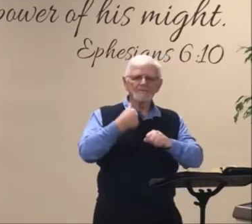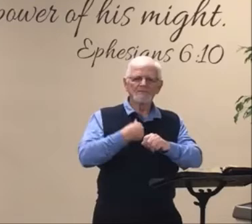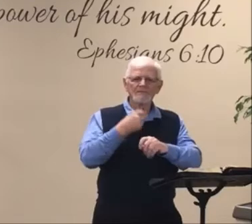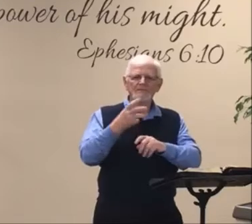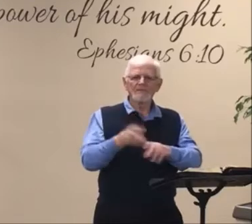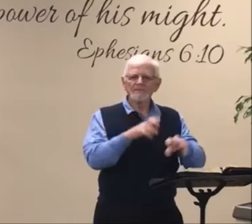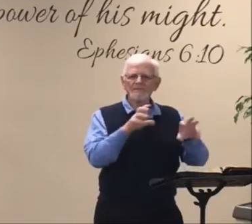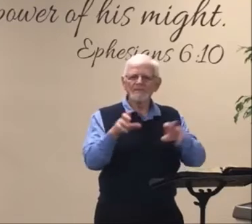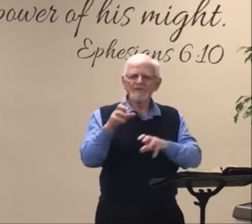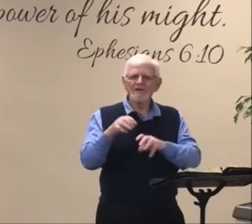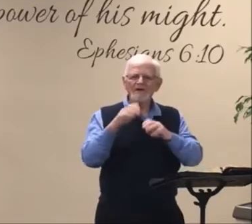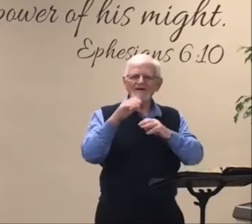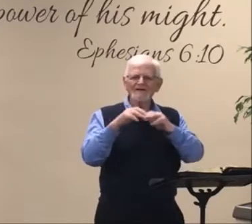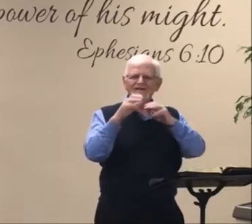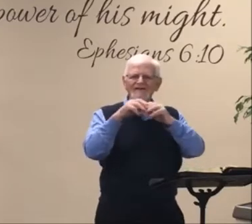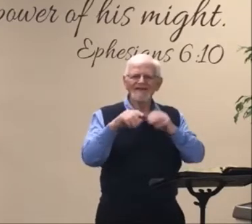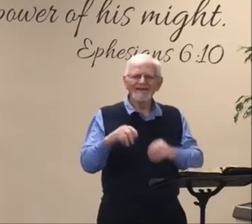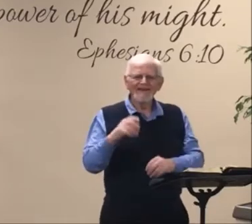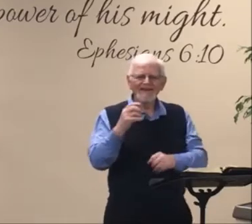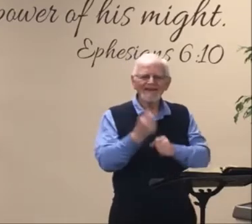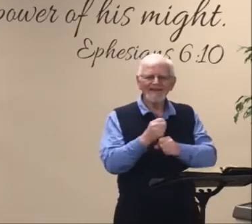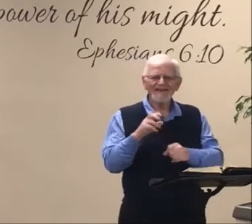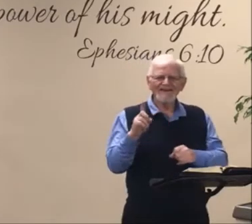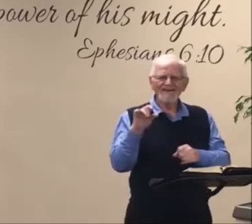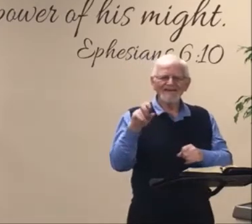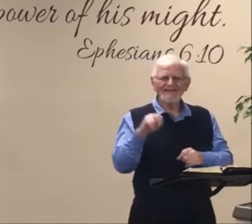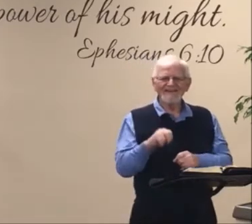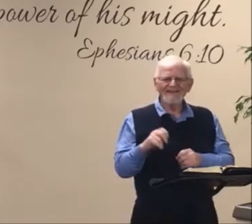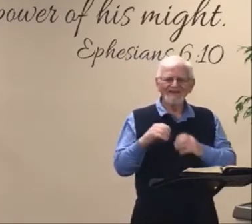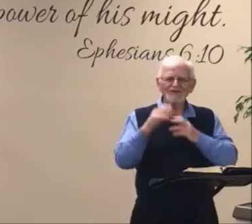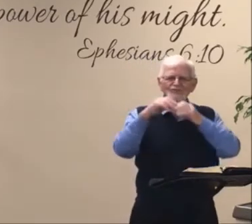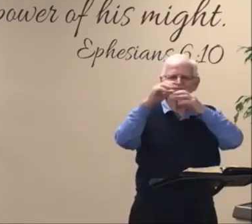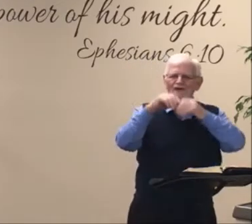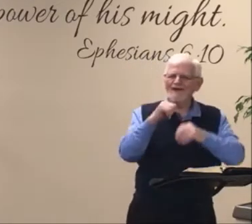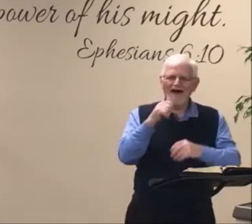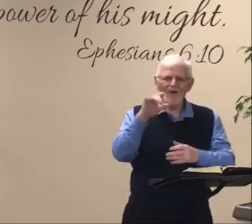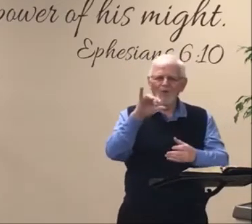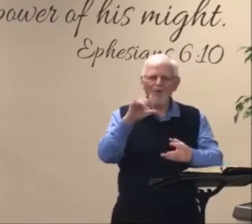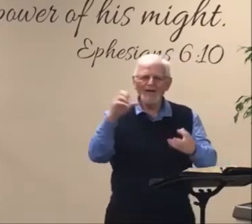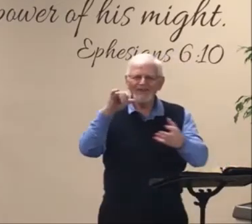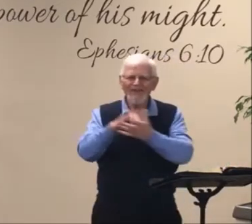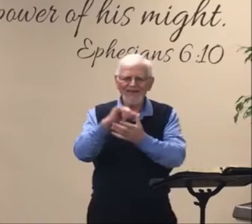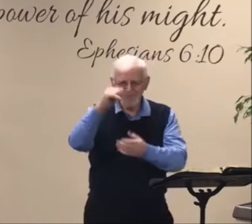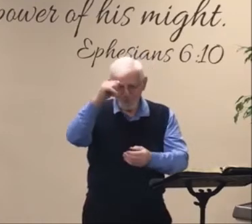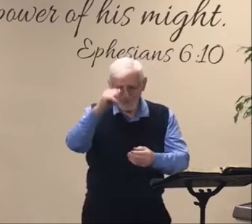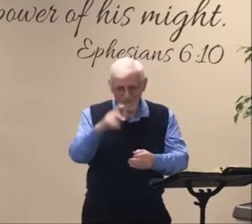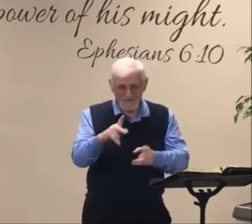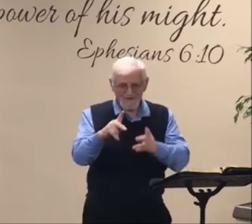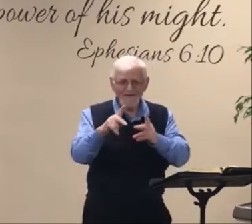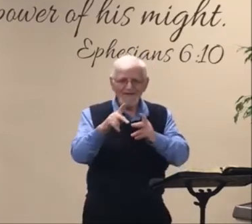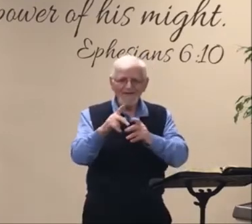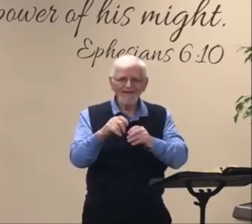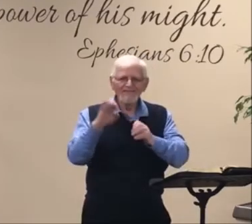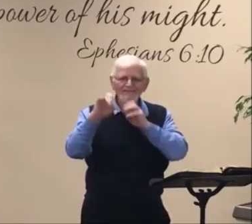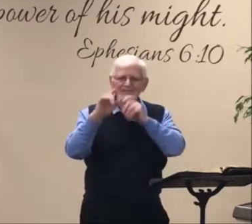for the construction companies that say, get her done construction. You don't want that guy messing with your countertops. Trust me.